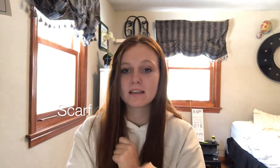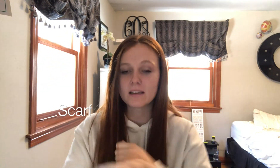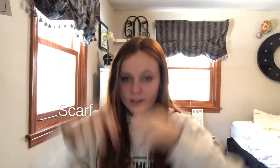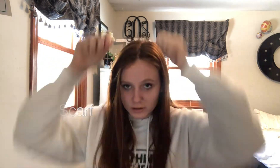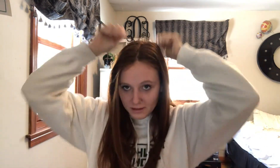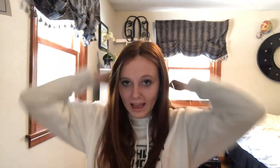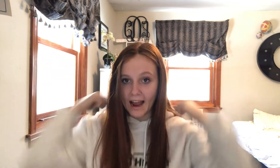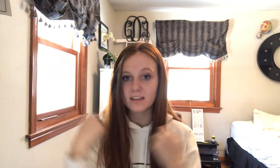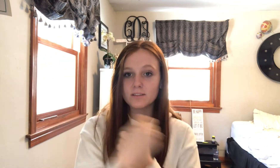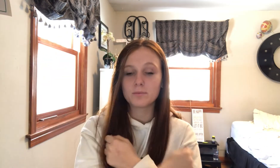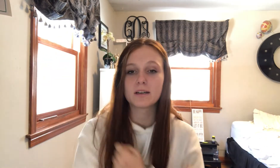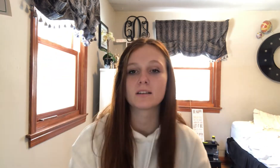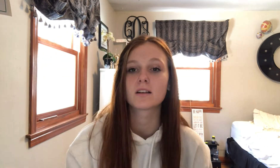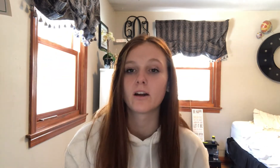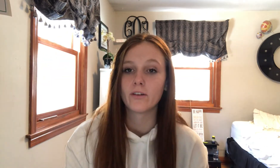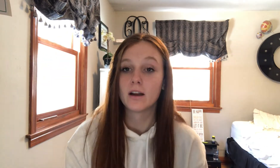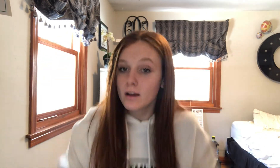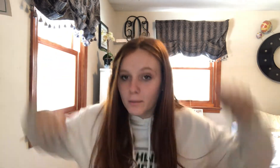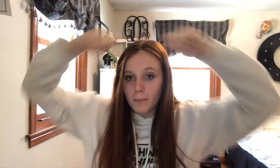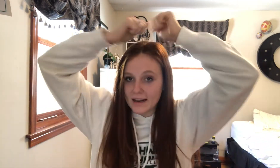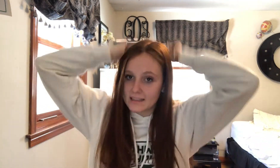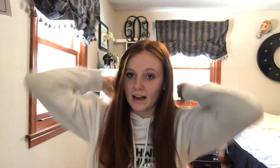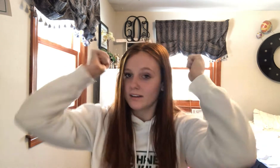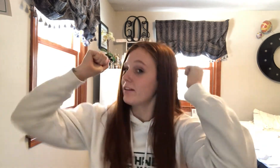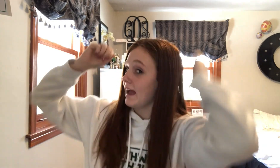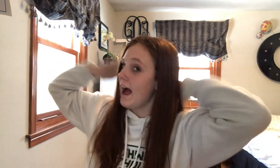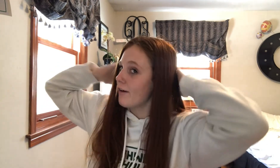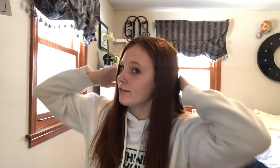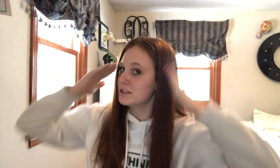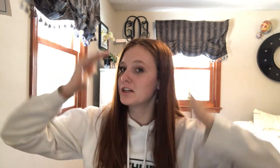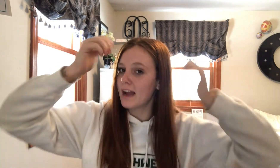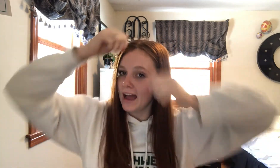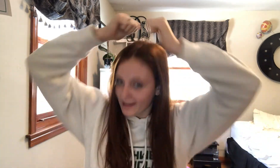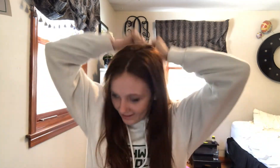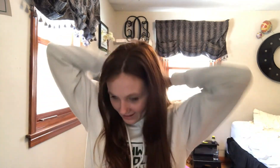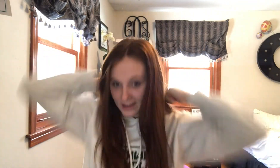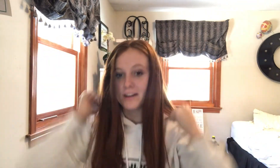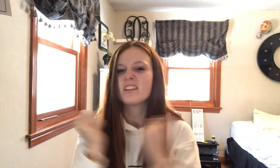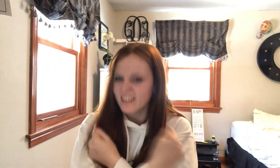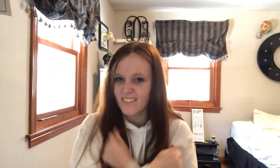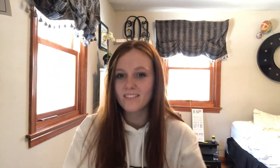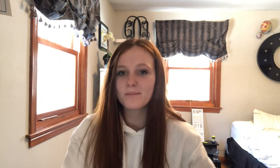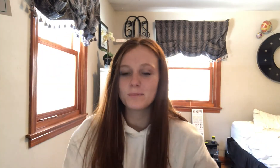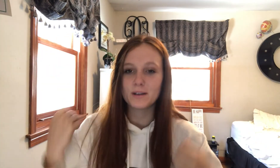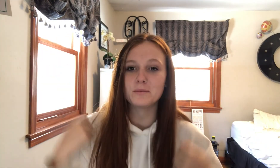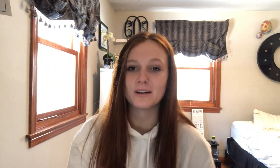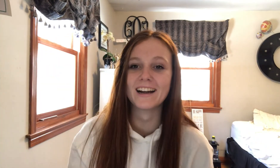you're doing the act of putting a scarf on. Mine is kind of like halfway to your head and I have to put it more.